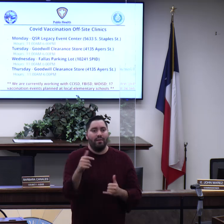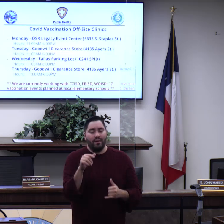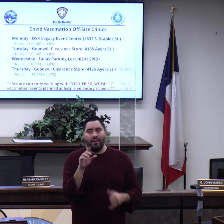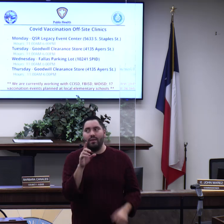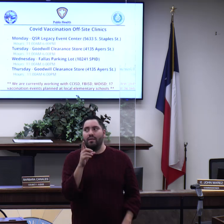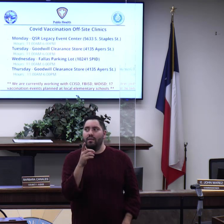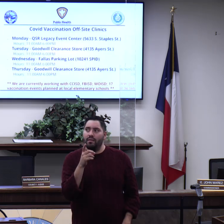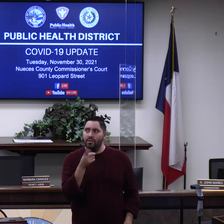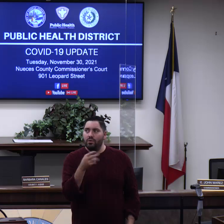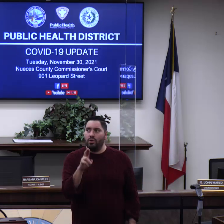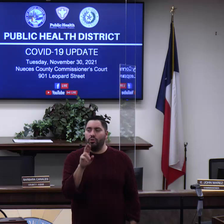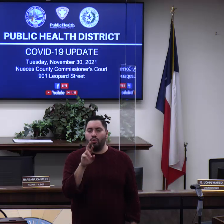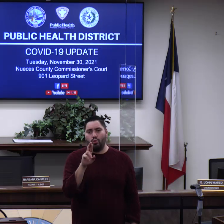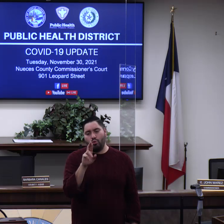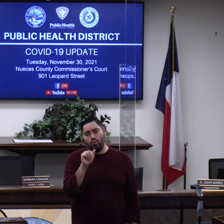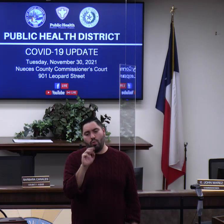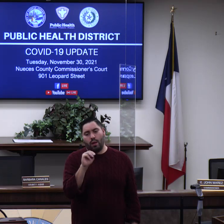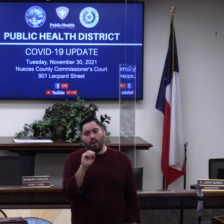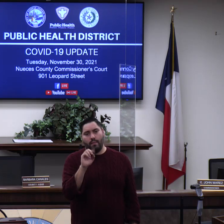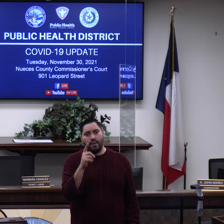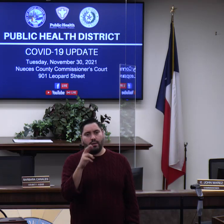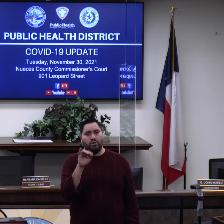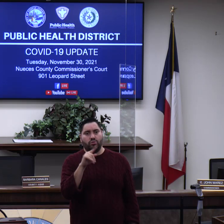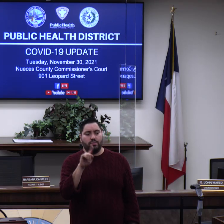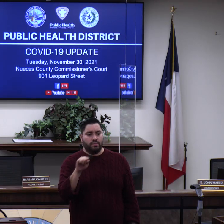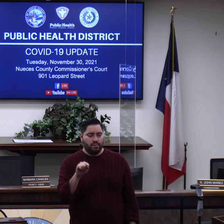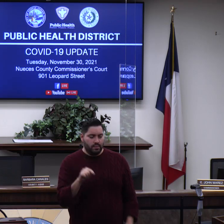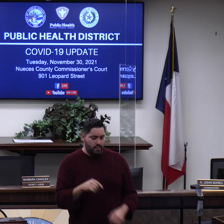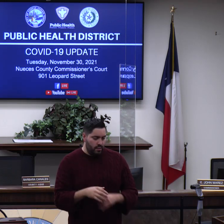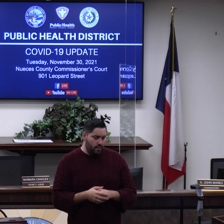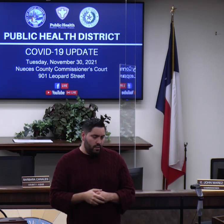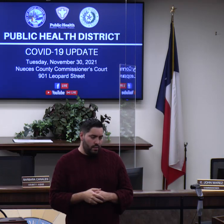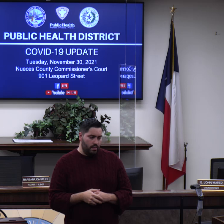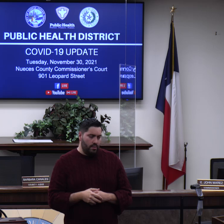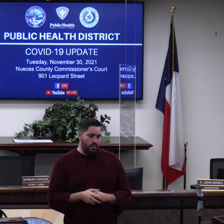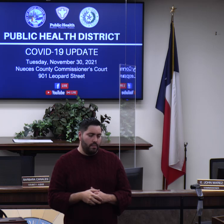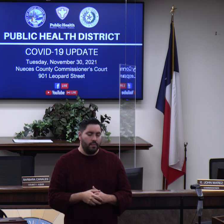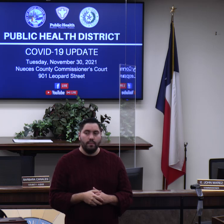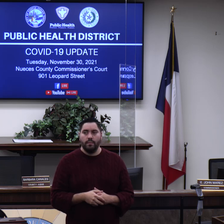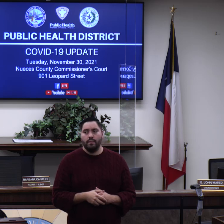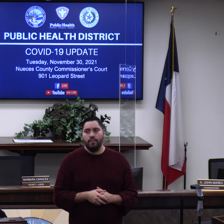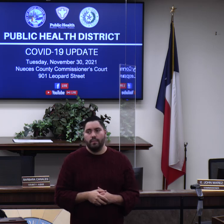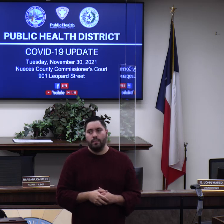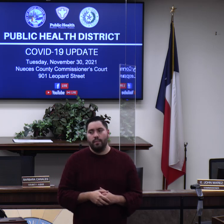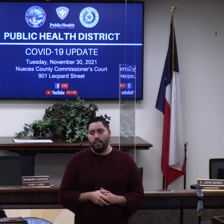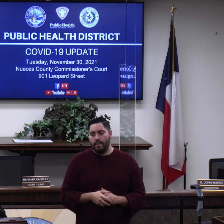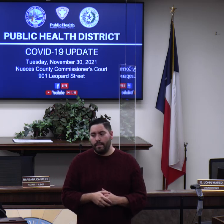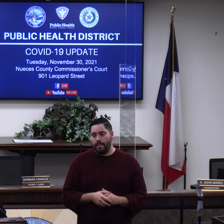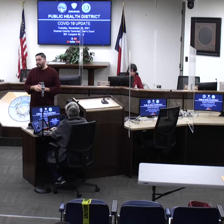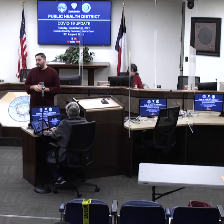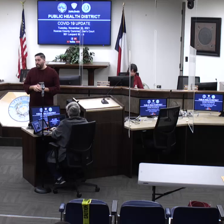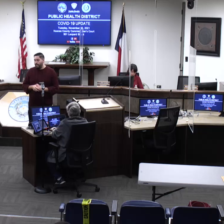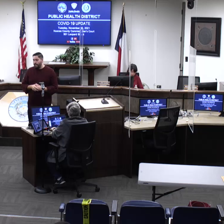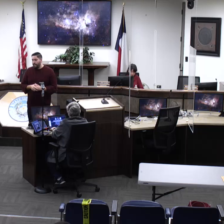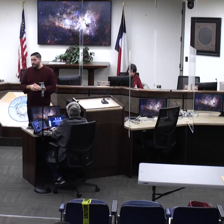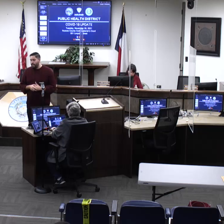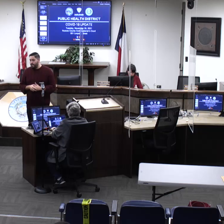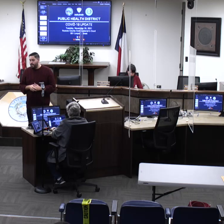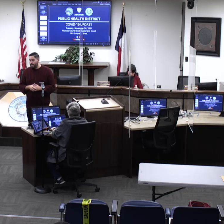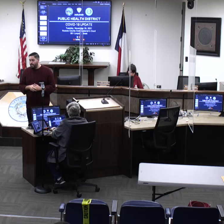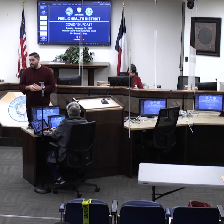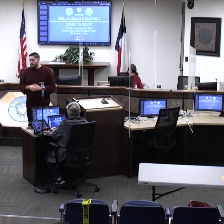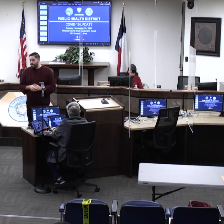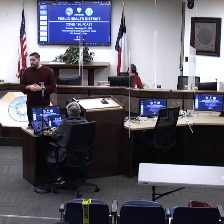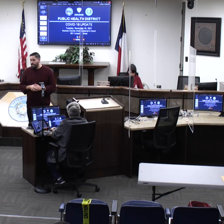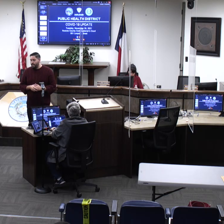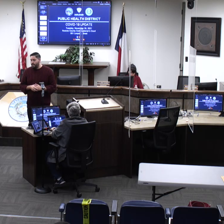Ramachandruni. Esta variante tiene la mayor cantidad de genes mutantes, hasta 32, por eso es de preocupación para la comunidad médica.